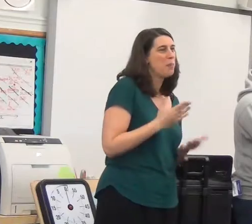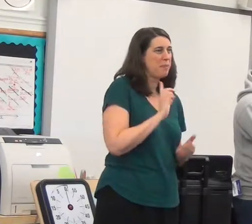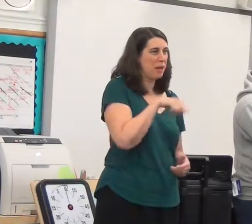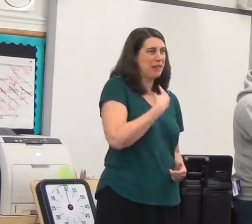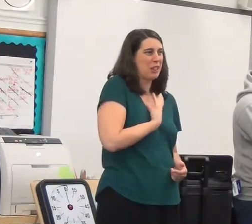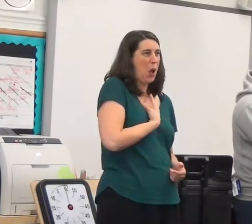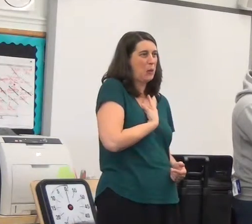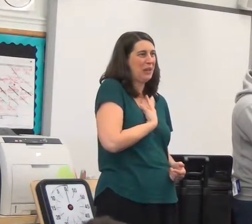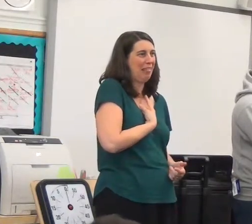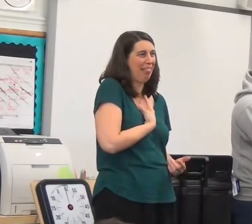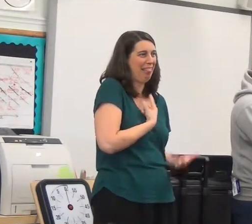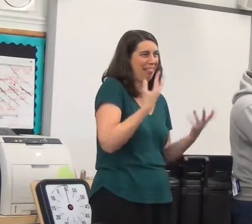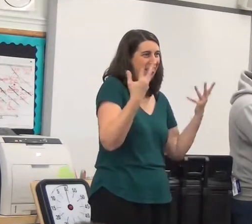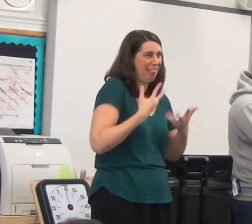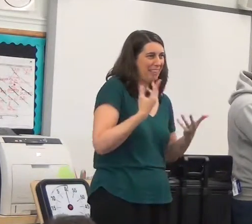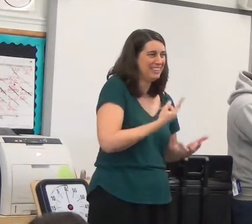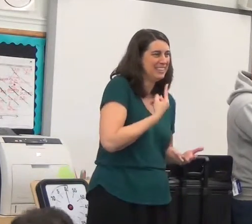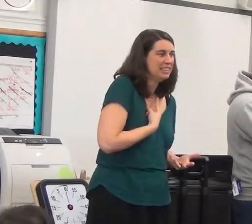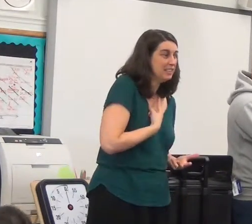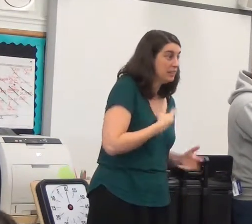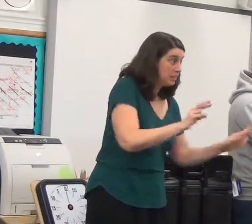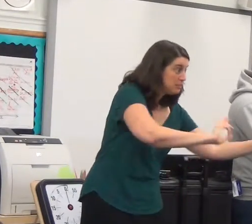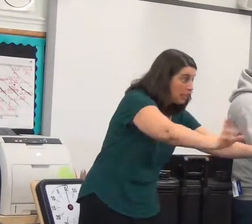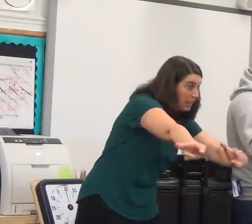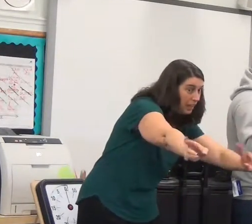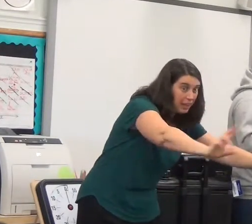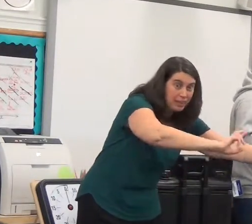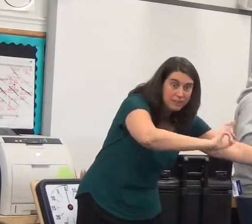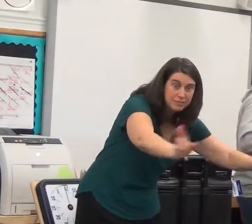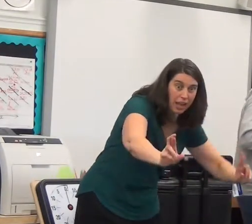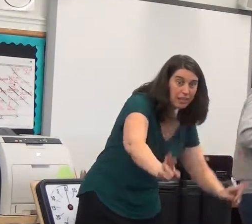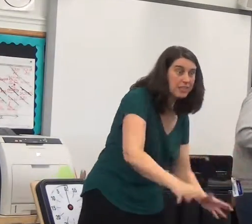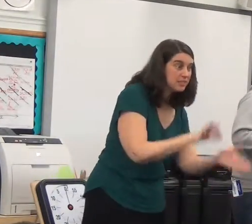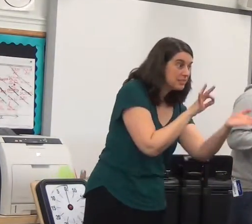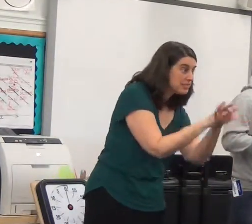alone. On the count of three, is everyone ready?